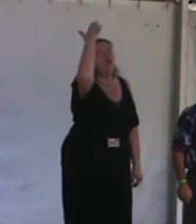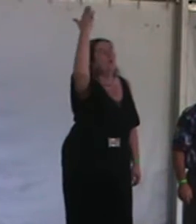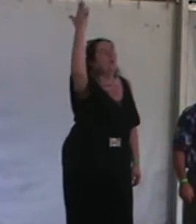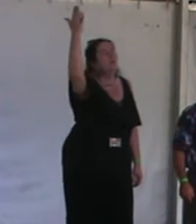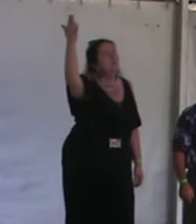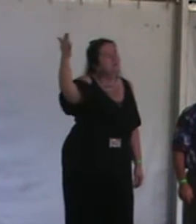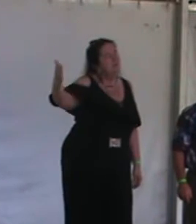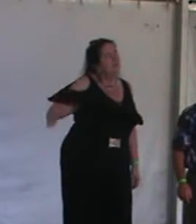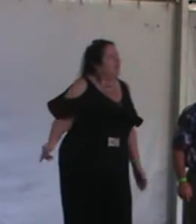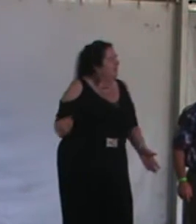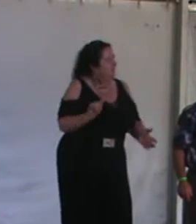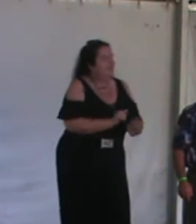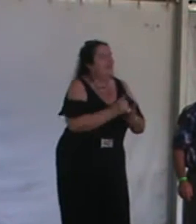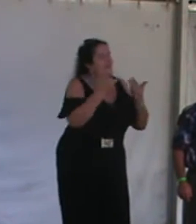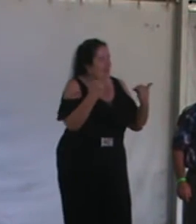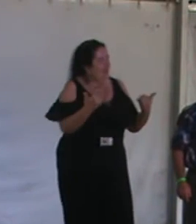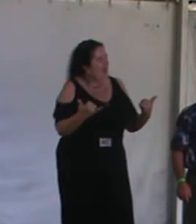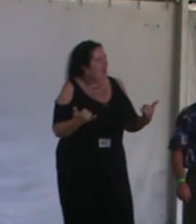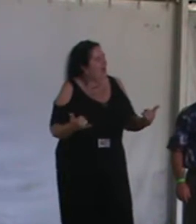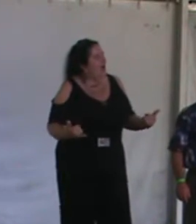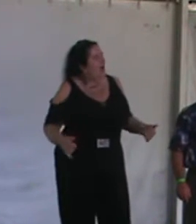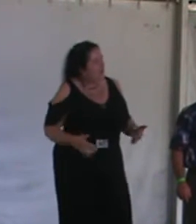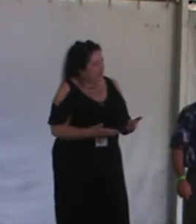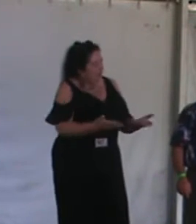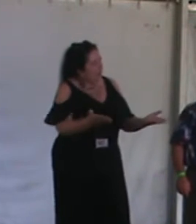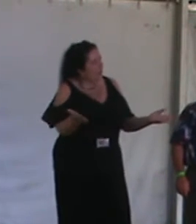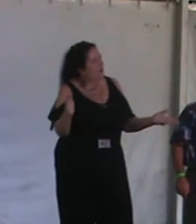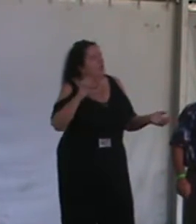Don't you know that now?